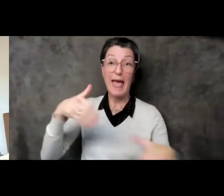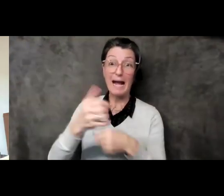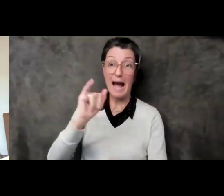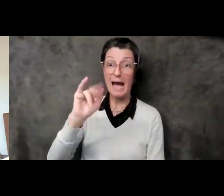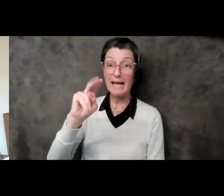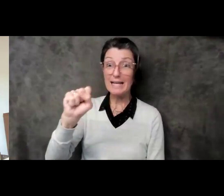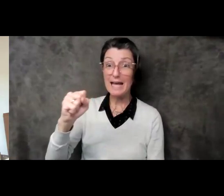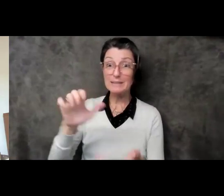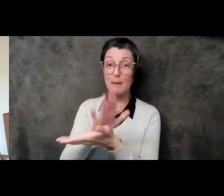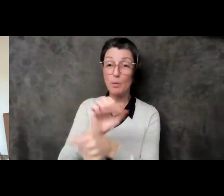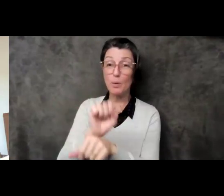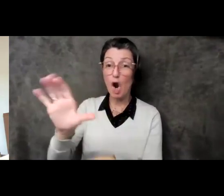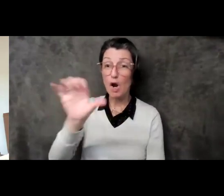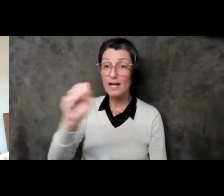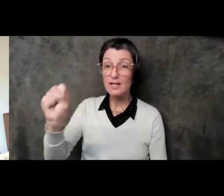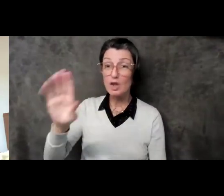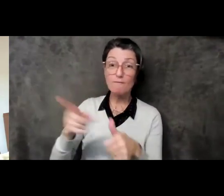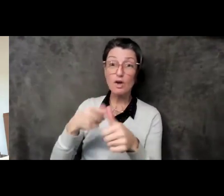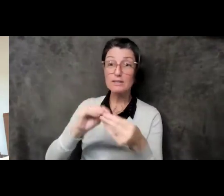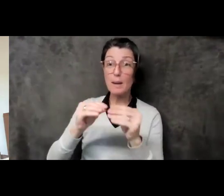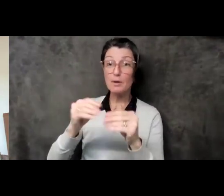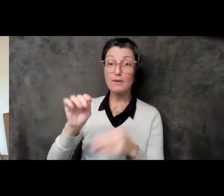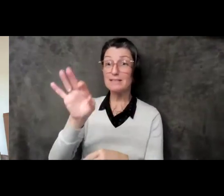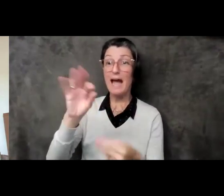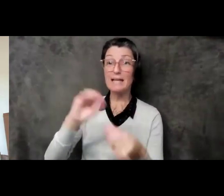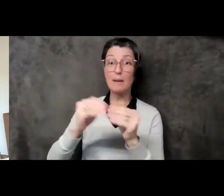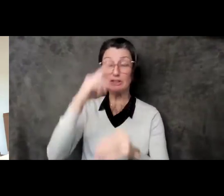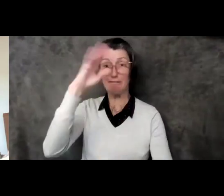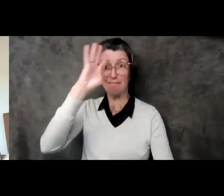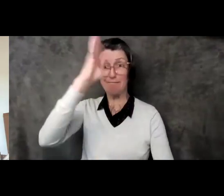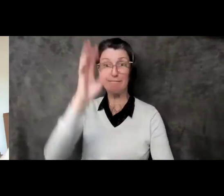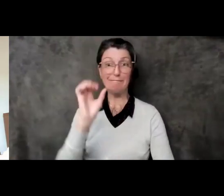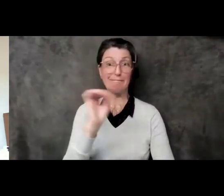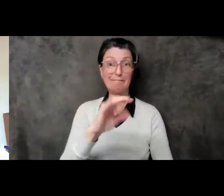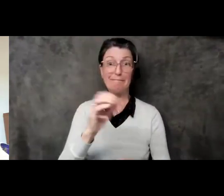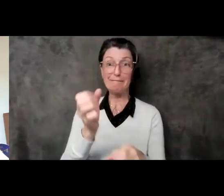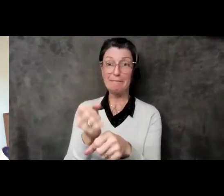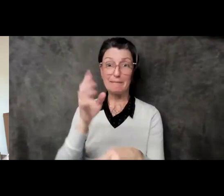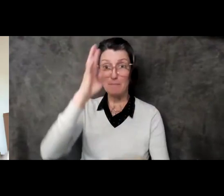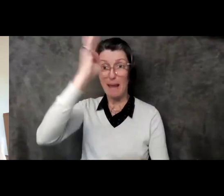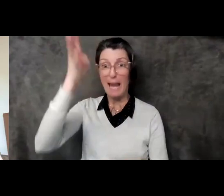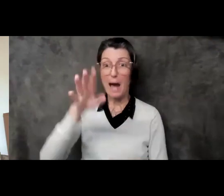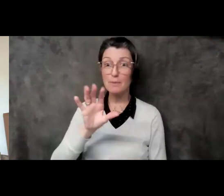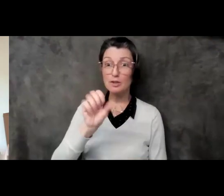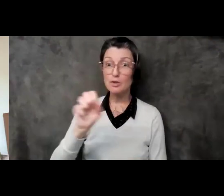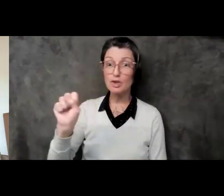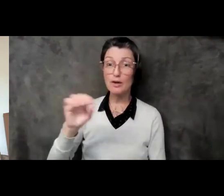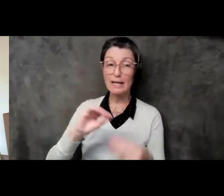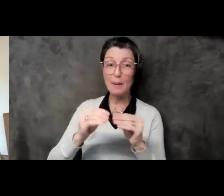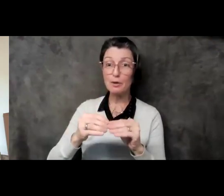at registration was the first 9 numbers that came to her mind, and she cannot get financial aid because she is,